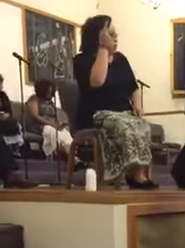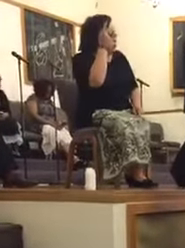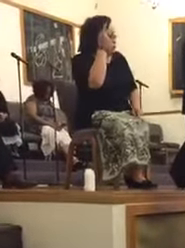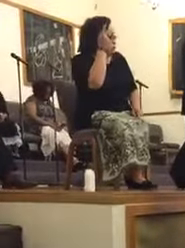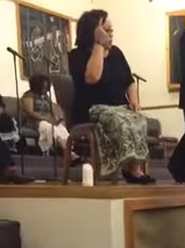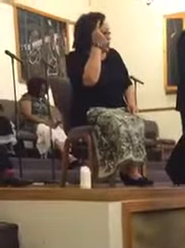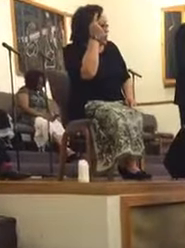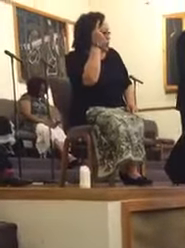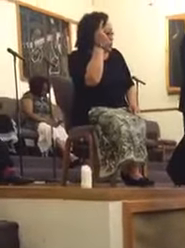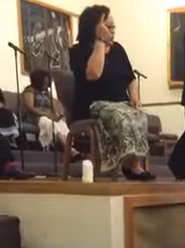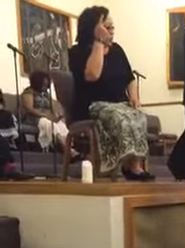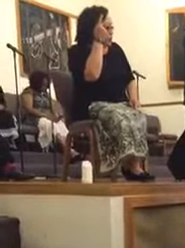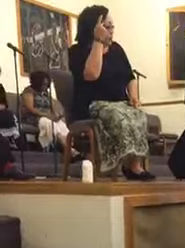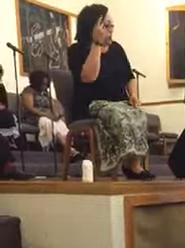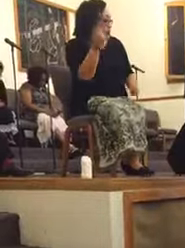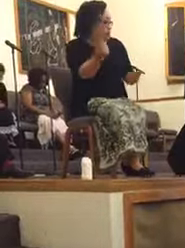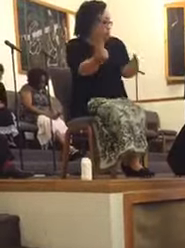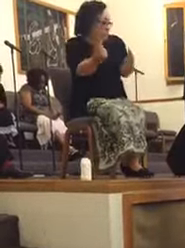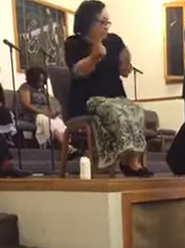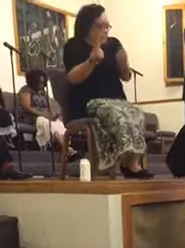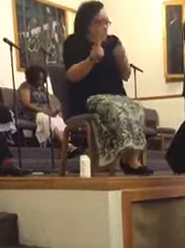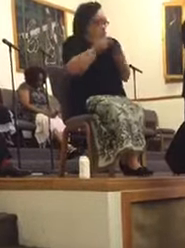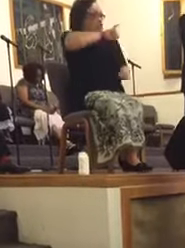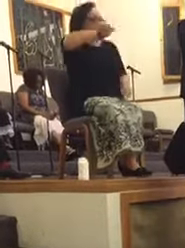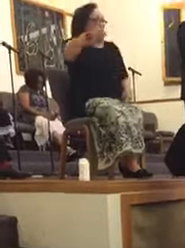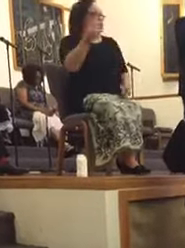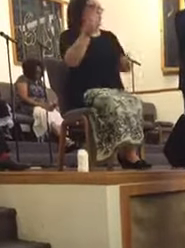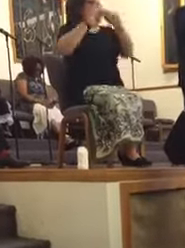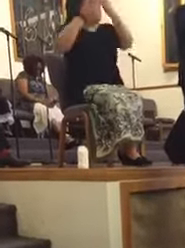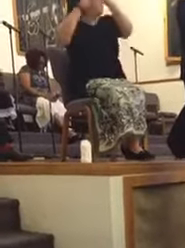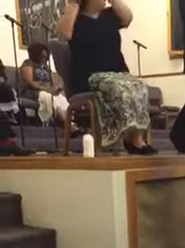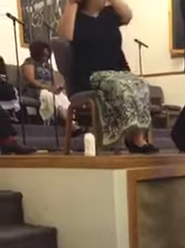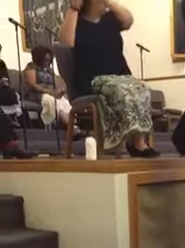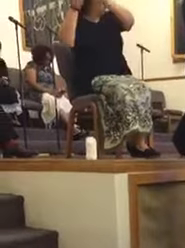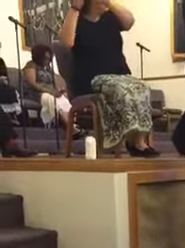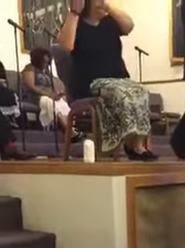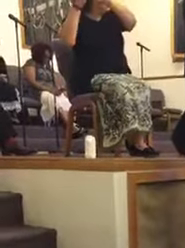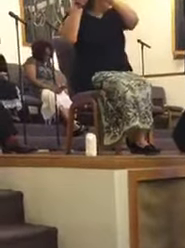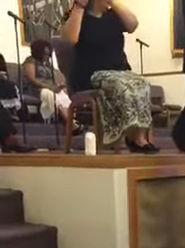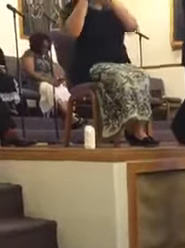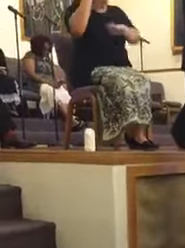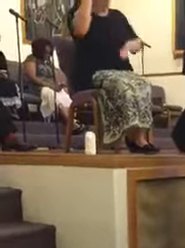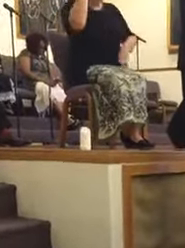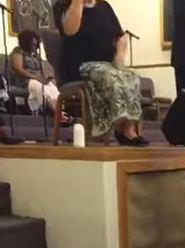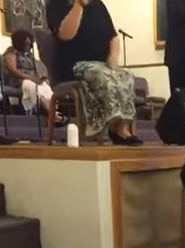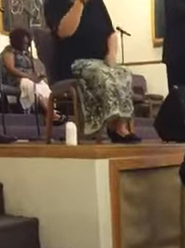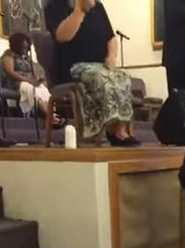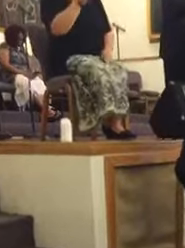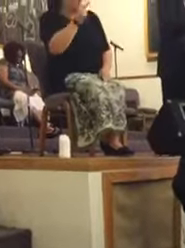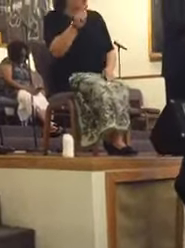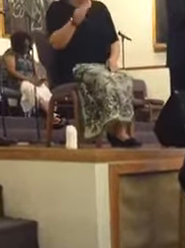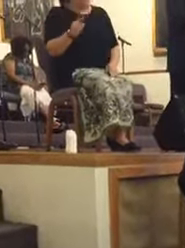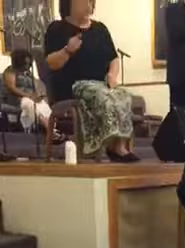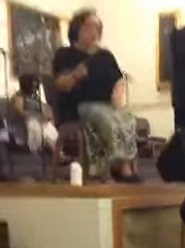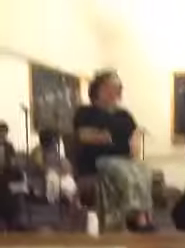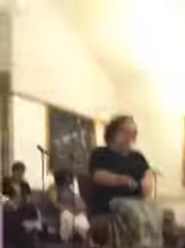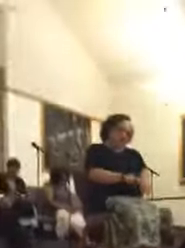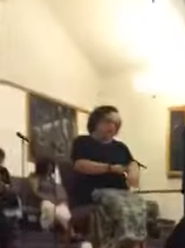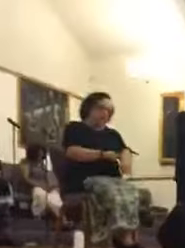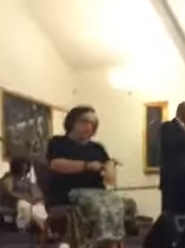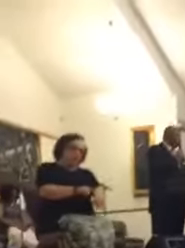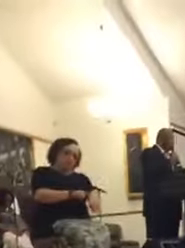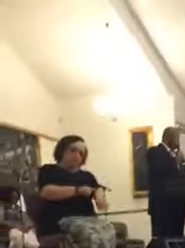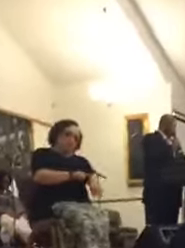come to Jerusalem, he said all along his journey, the Holy